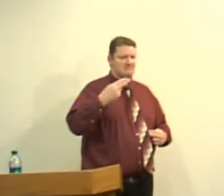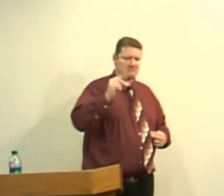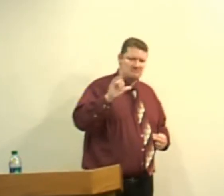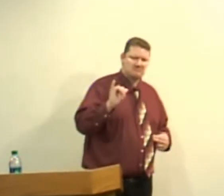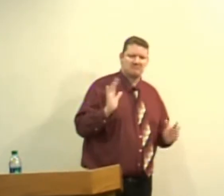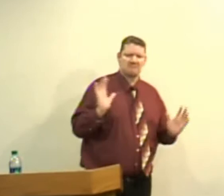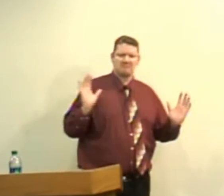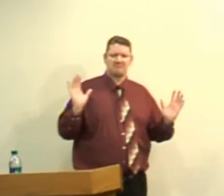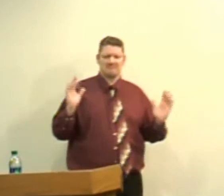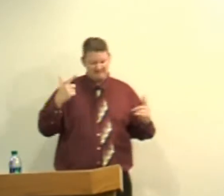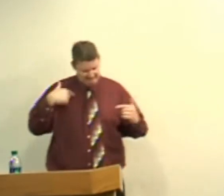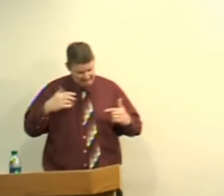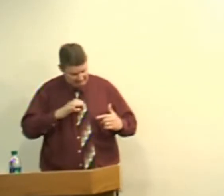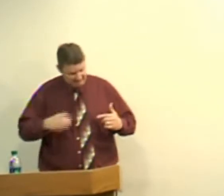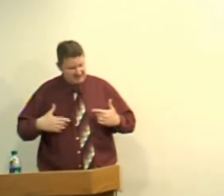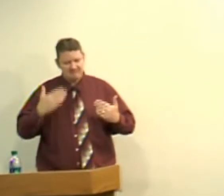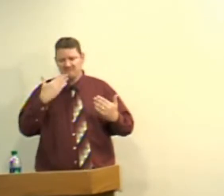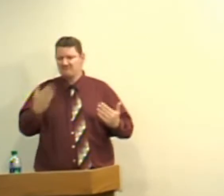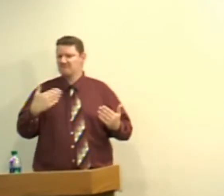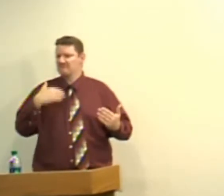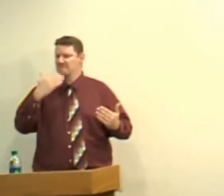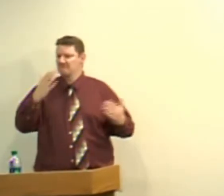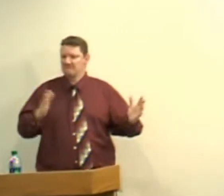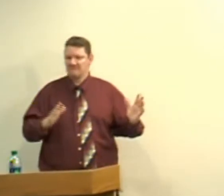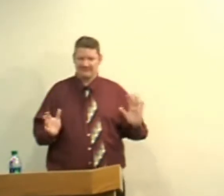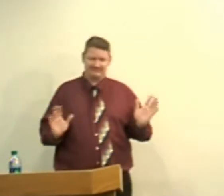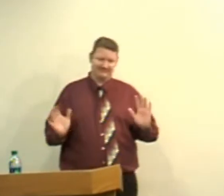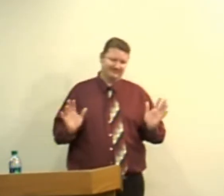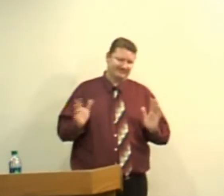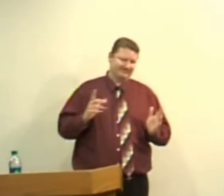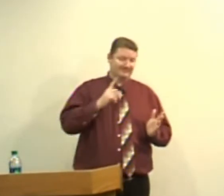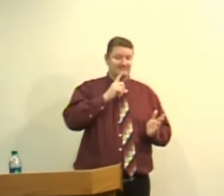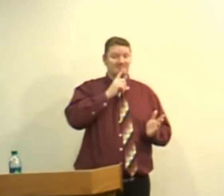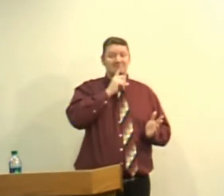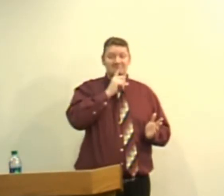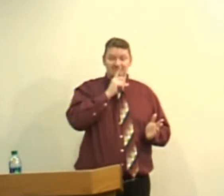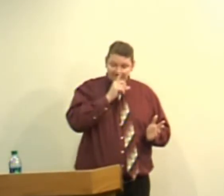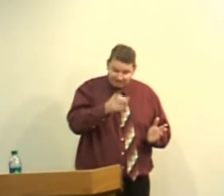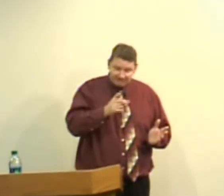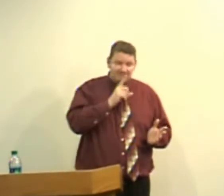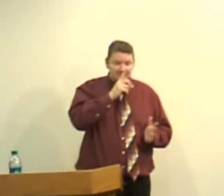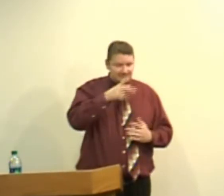healthy, and holy. This is a self-image for many Christians. But